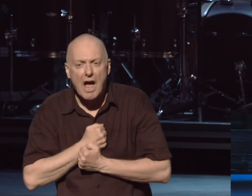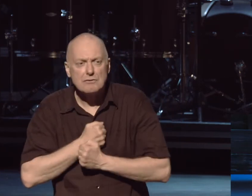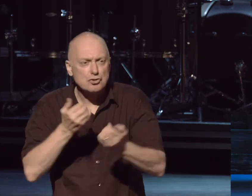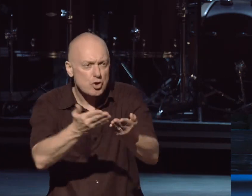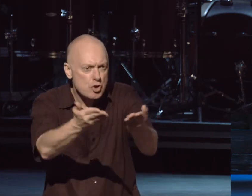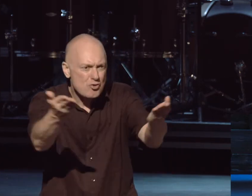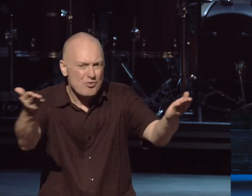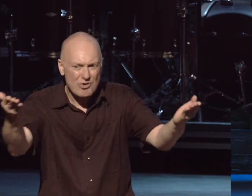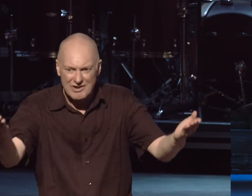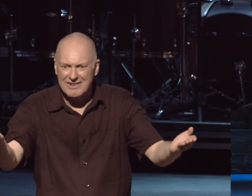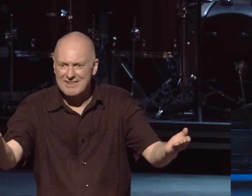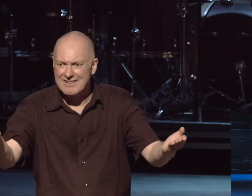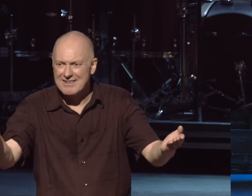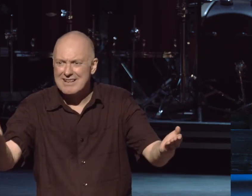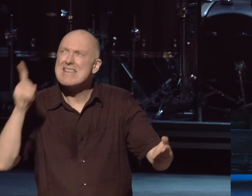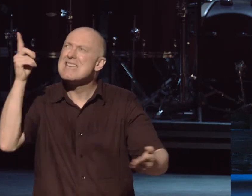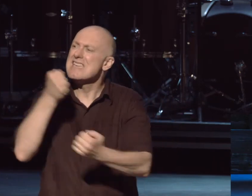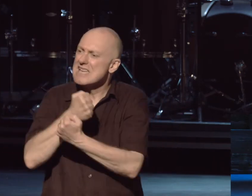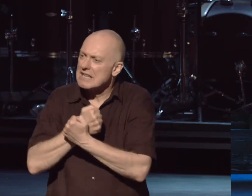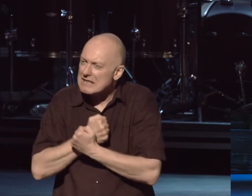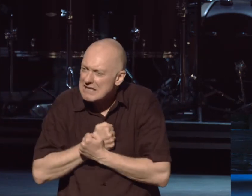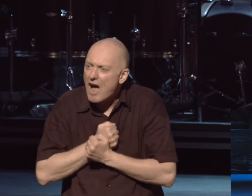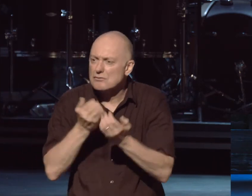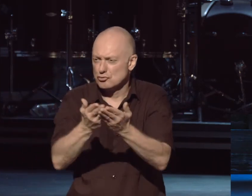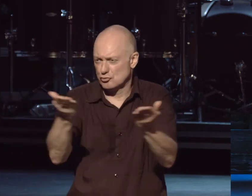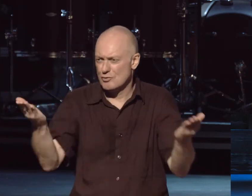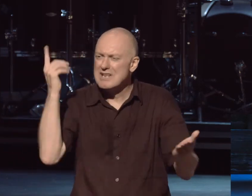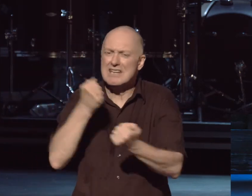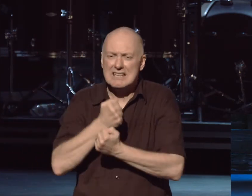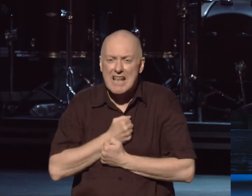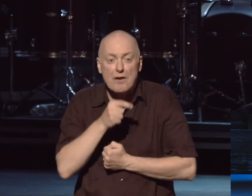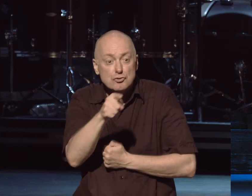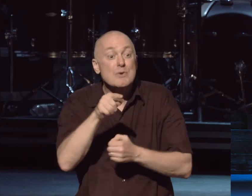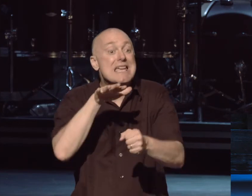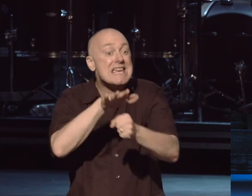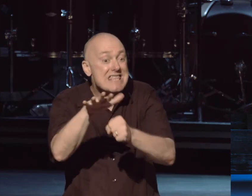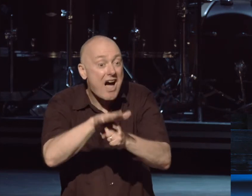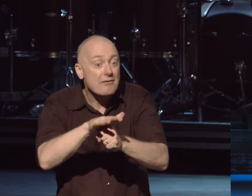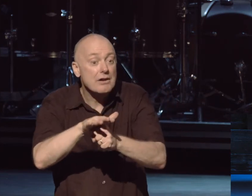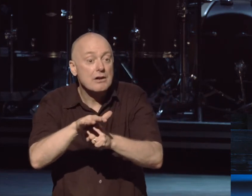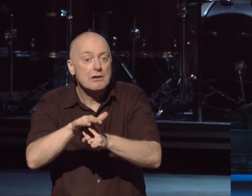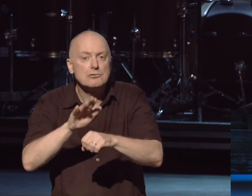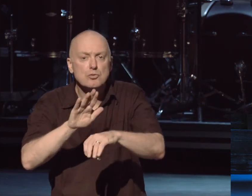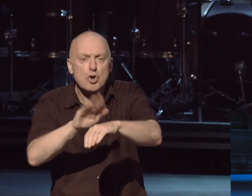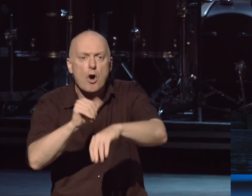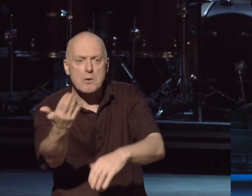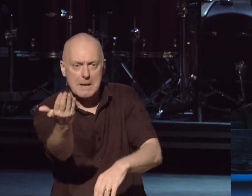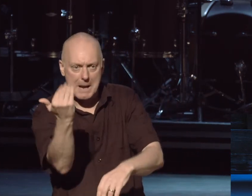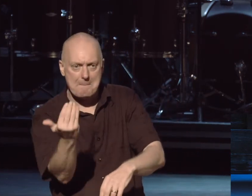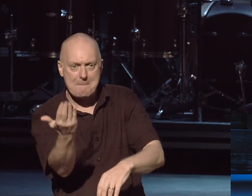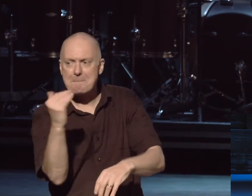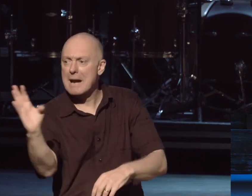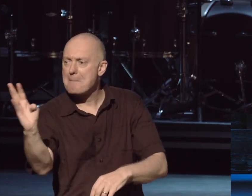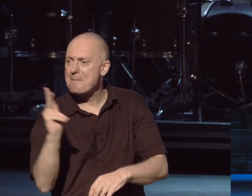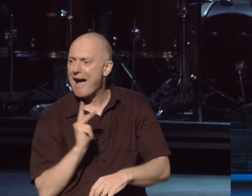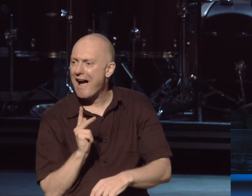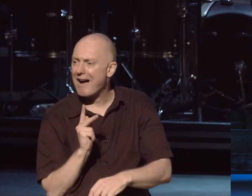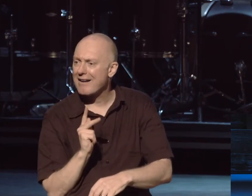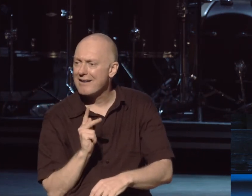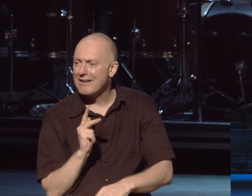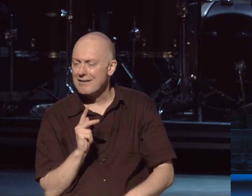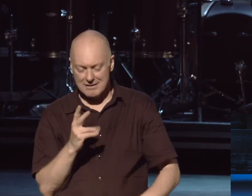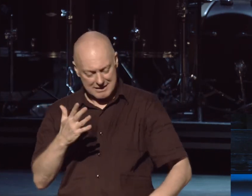He loves you. He loves you enough to call you back. Heart of confession sees